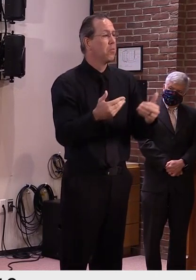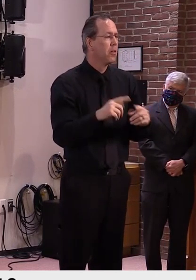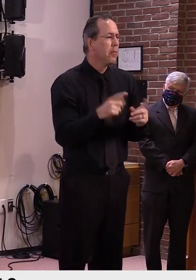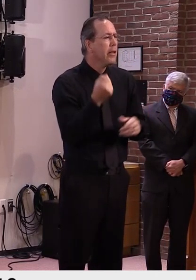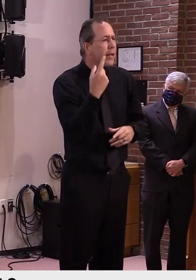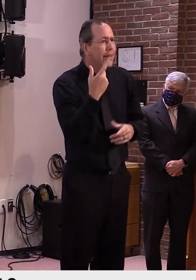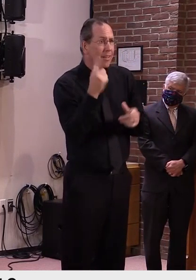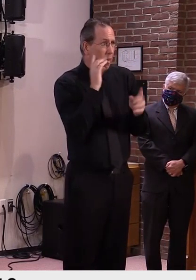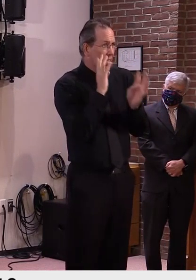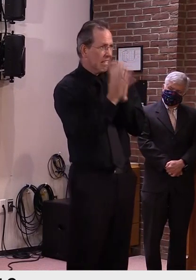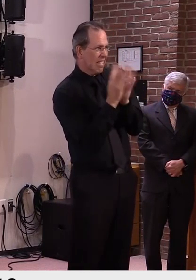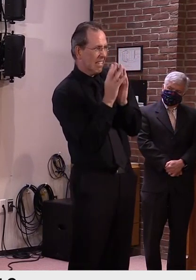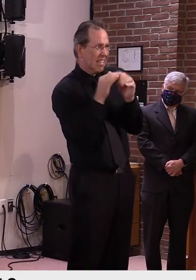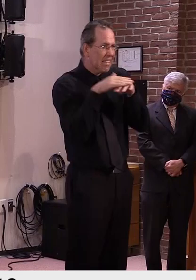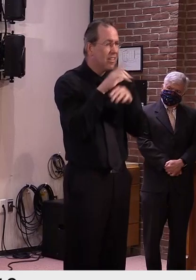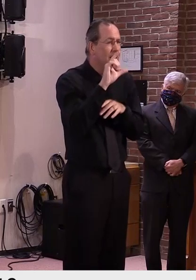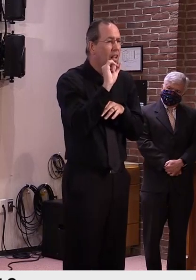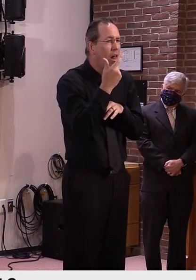referring to